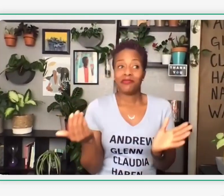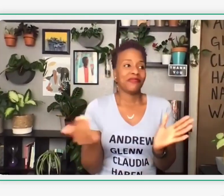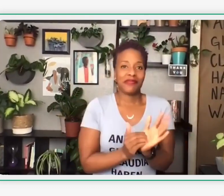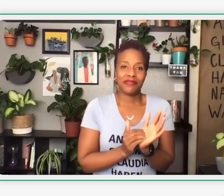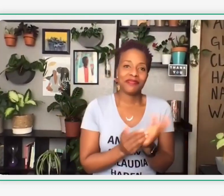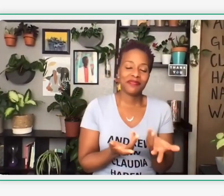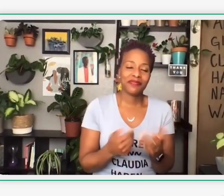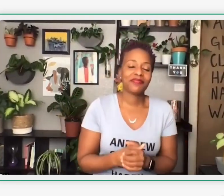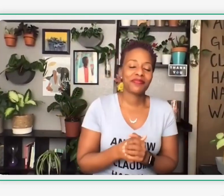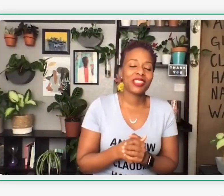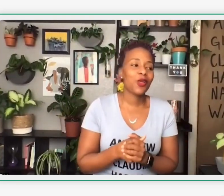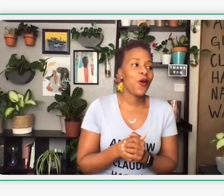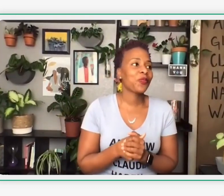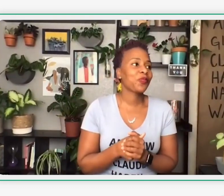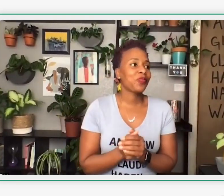going to happen.